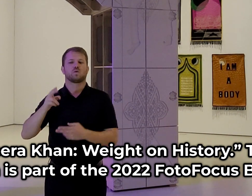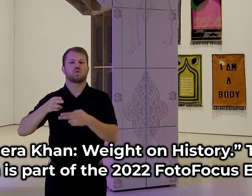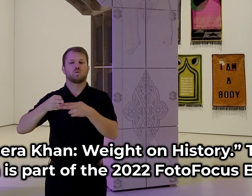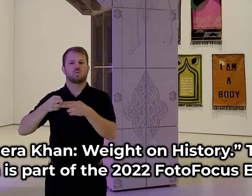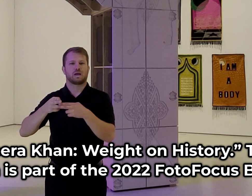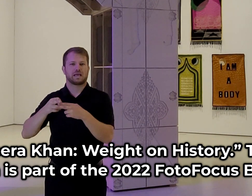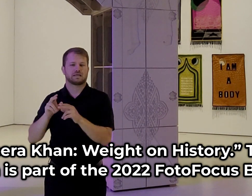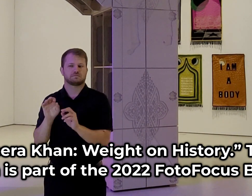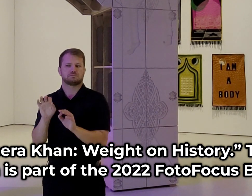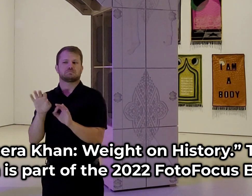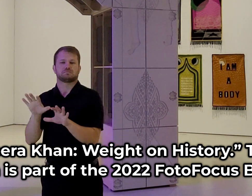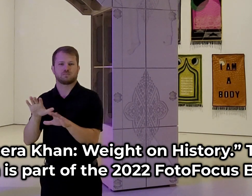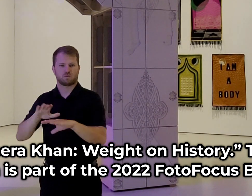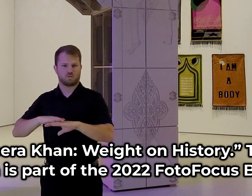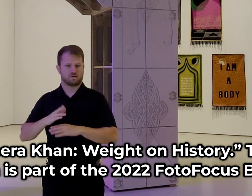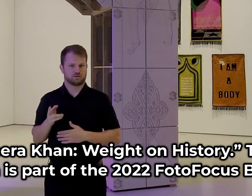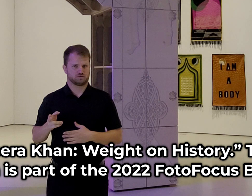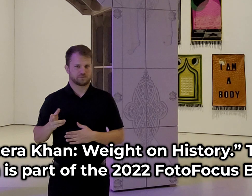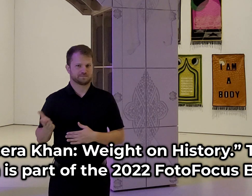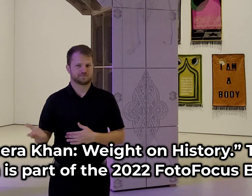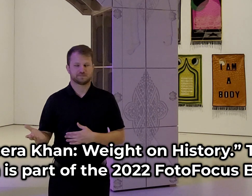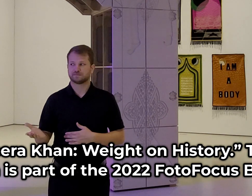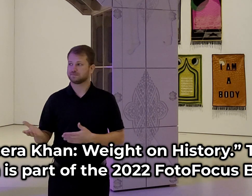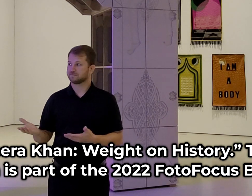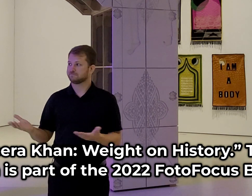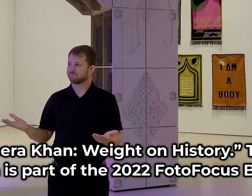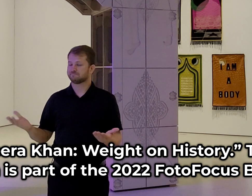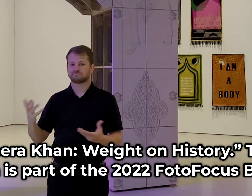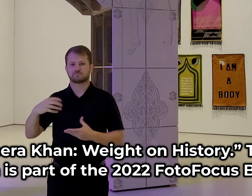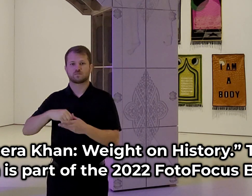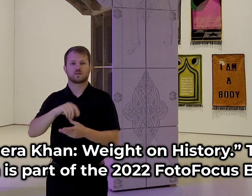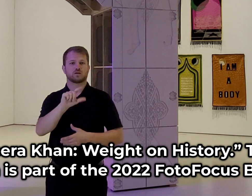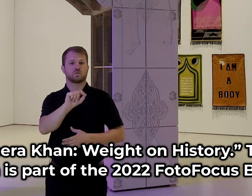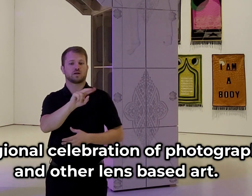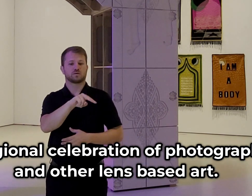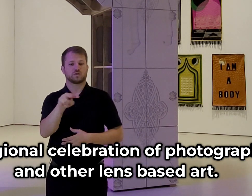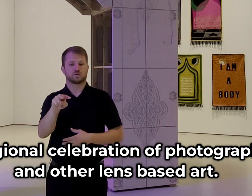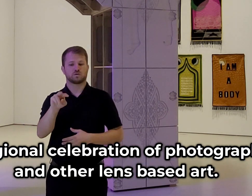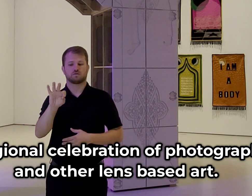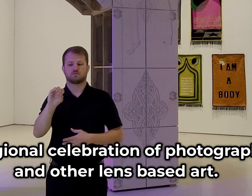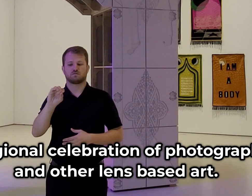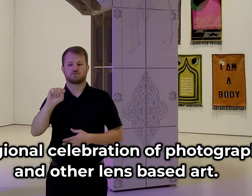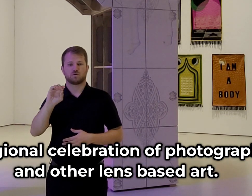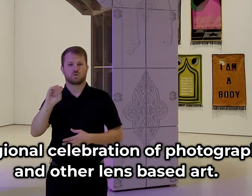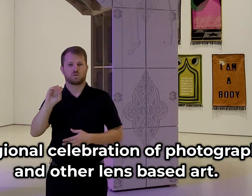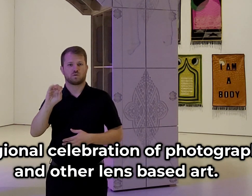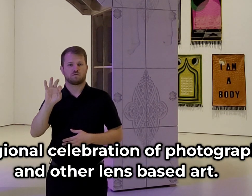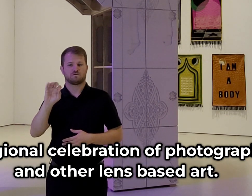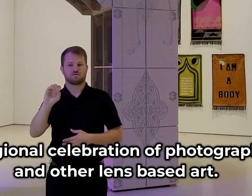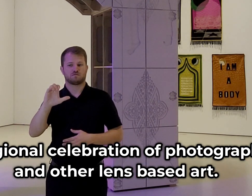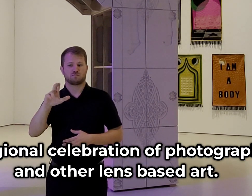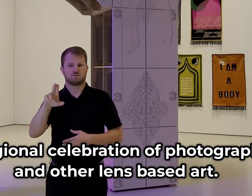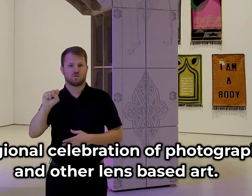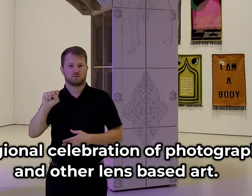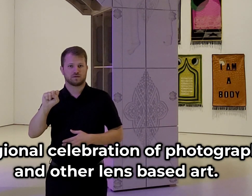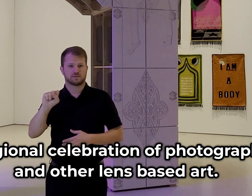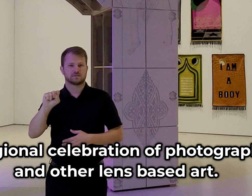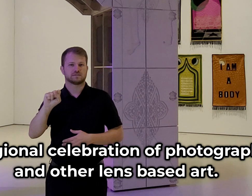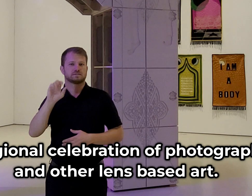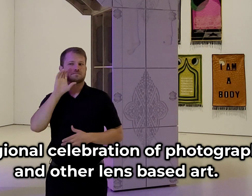is part of the 2022 Photofocus Biennial, a regional celebration of photography and other lens-based